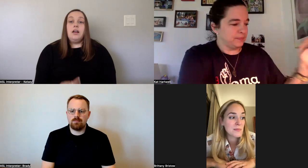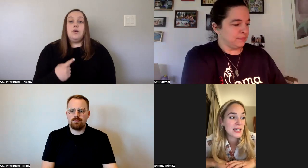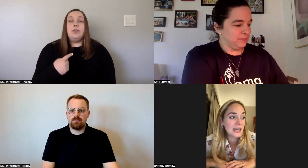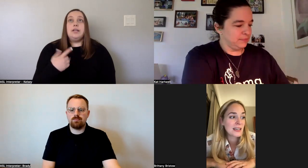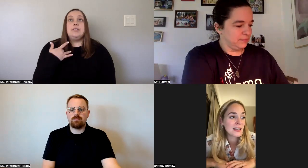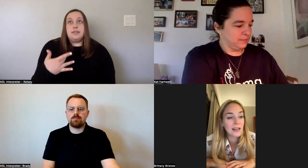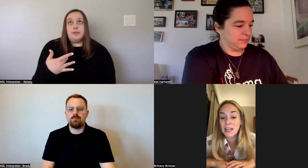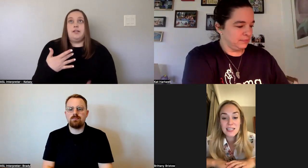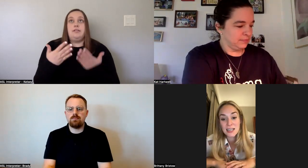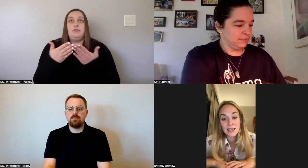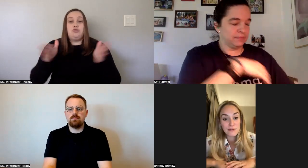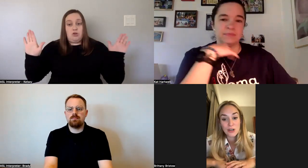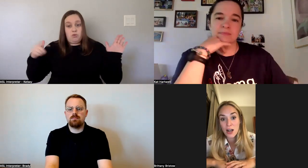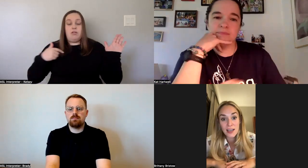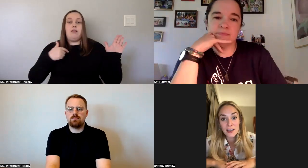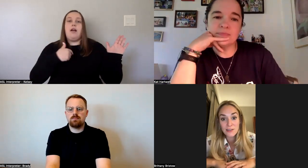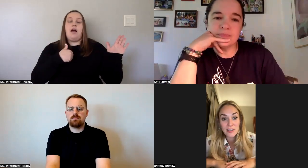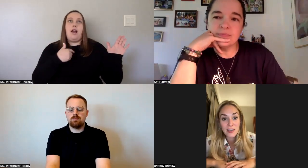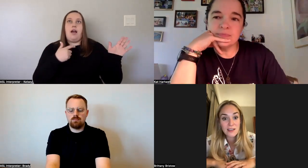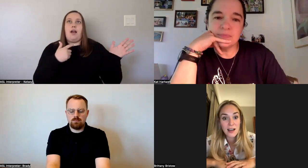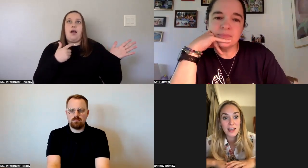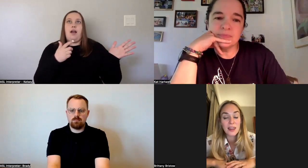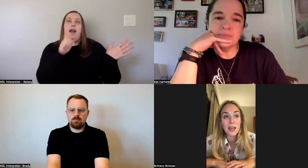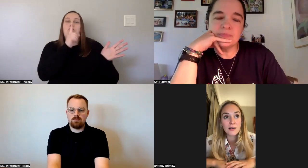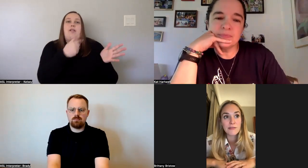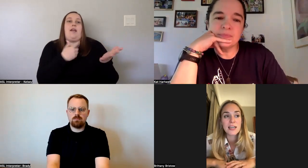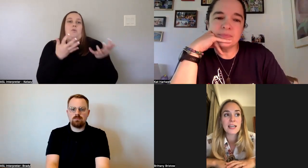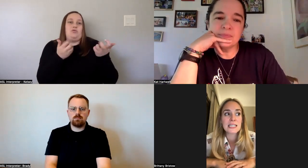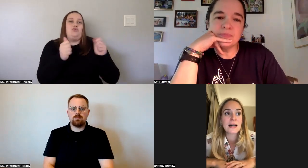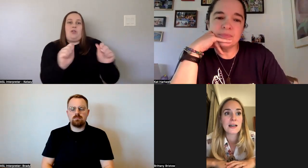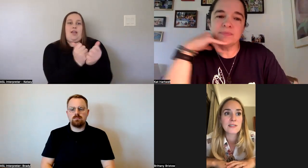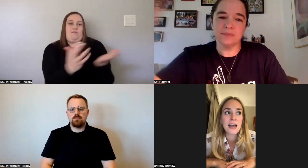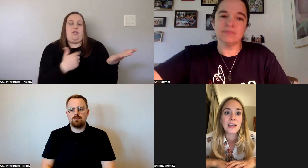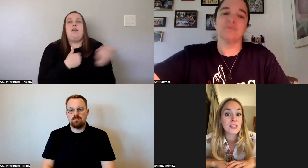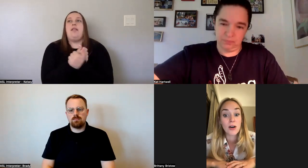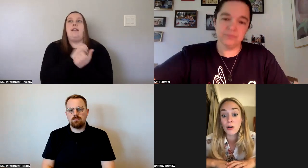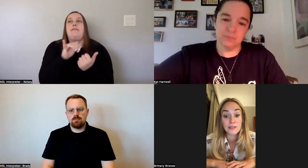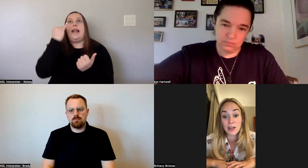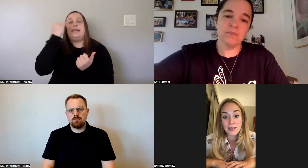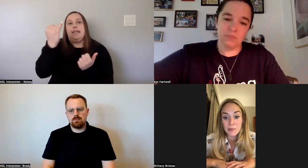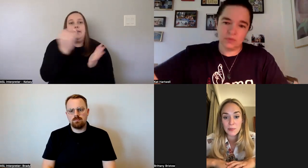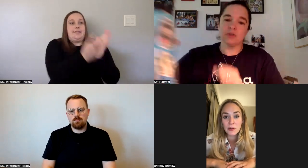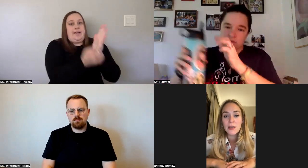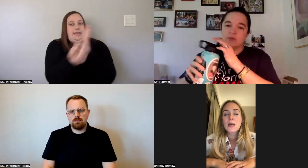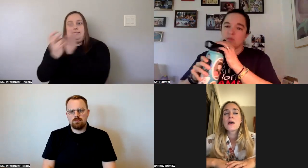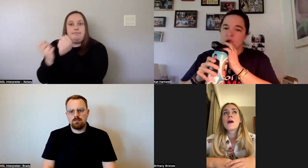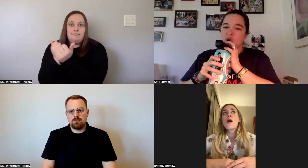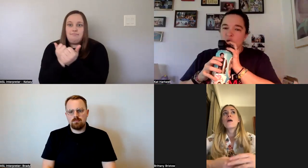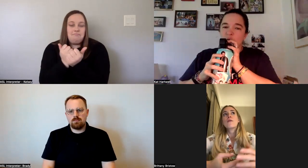generally speaking love the idea of trying everything. I love the idea of diving into all different kinds of